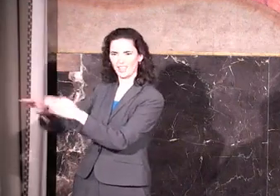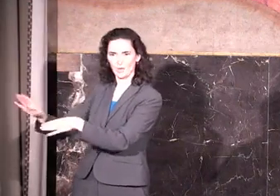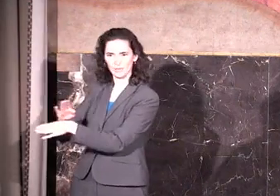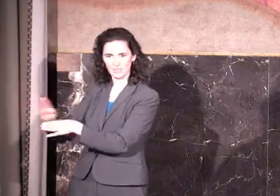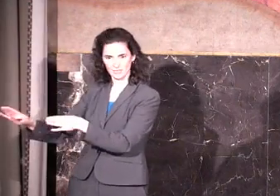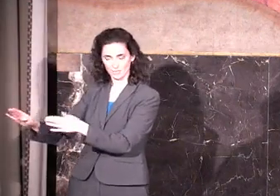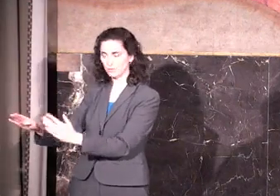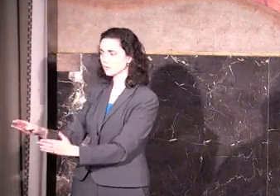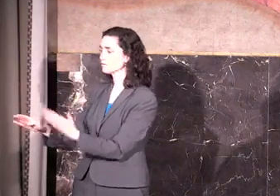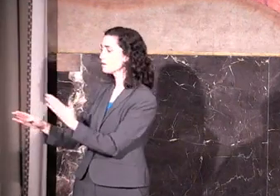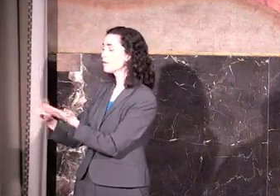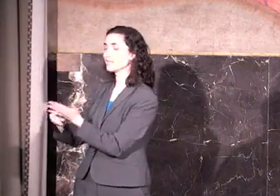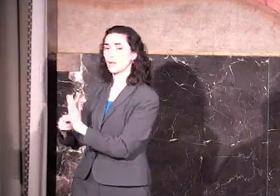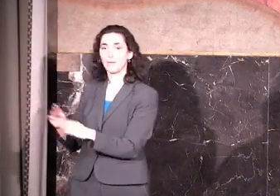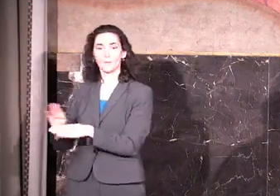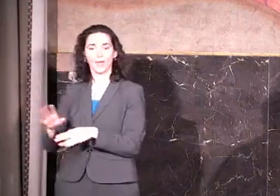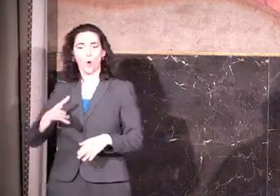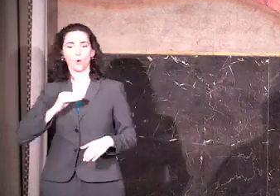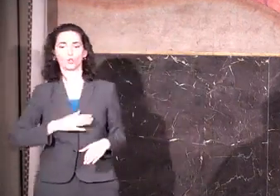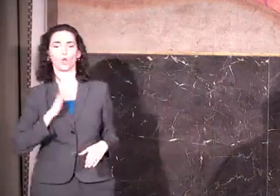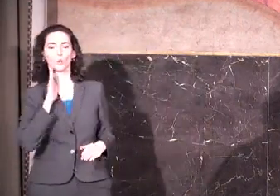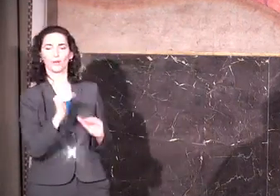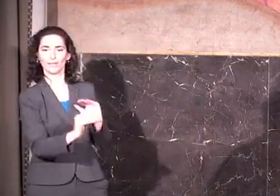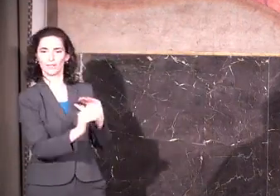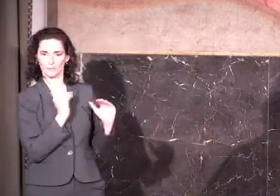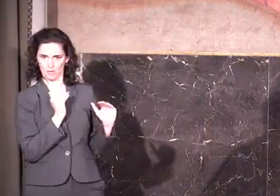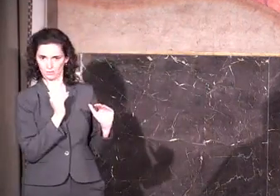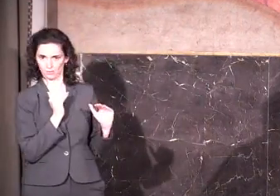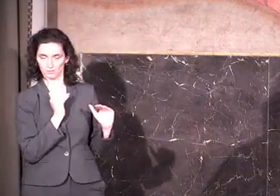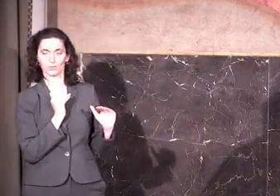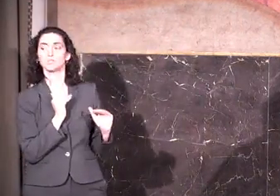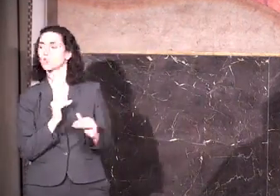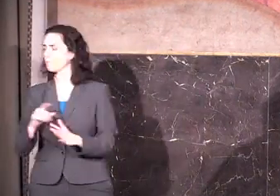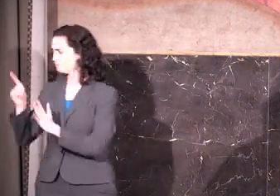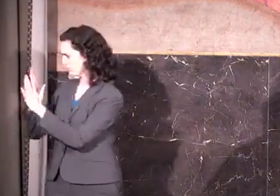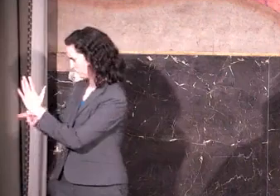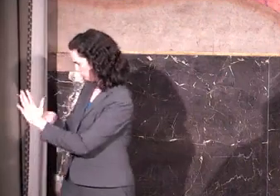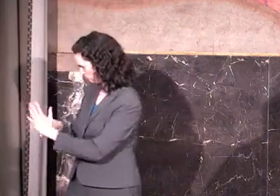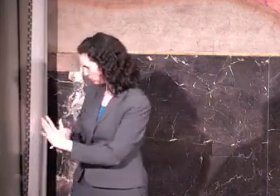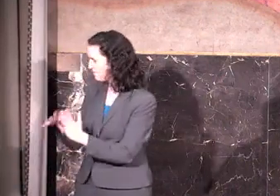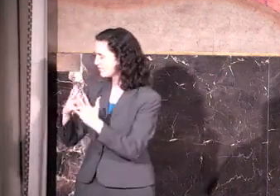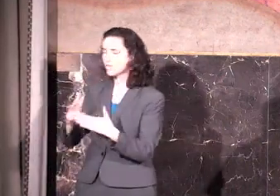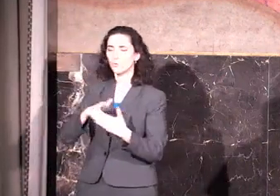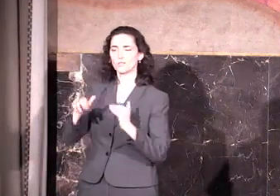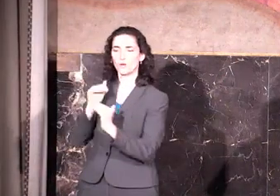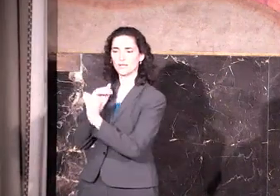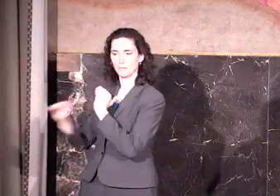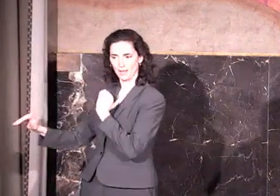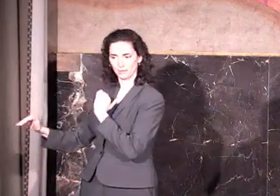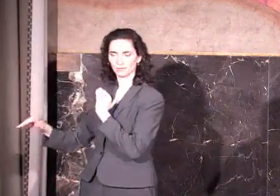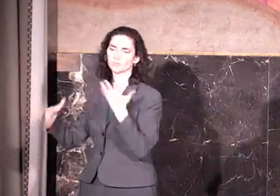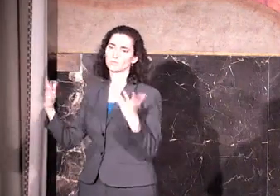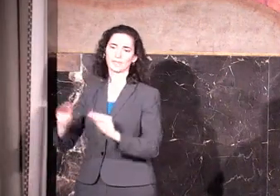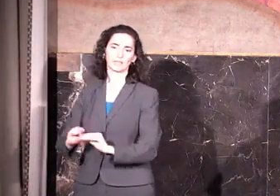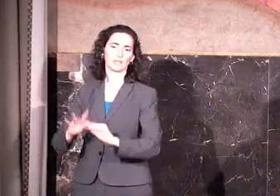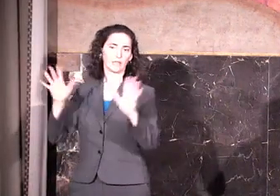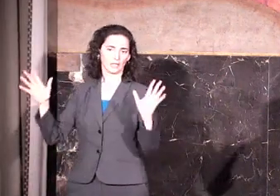done, that business owner will receive an email with the results of that compliance check. So a very transparent